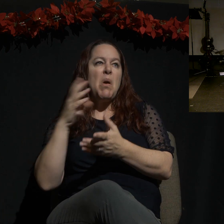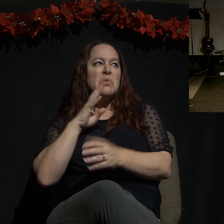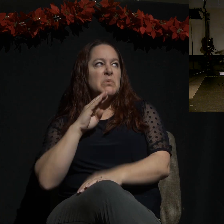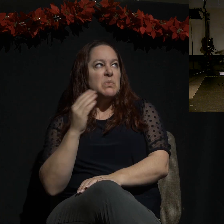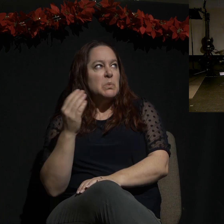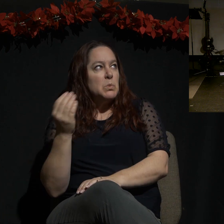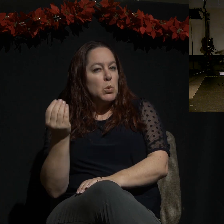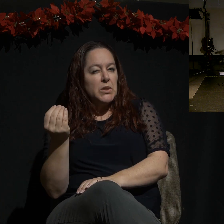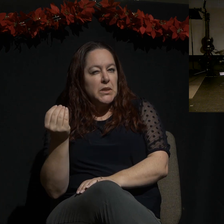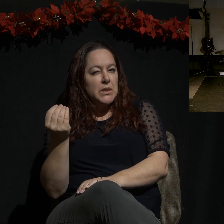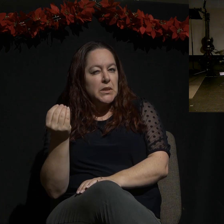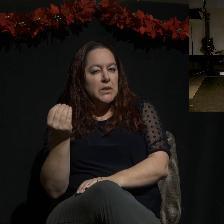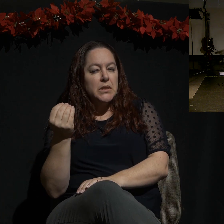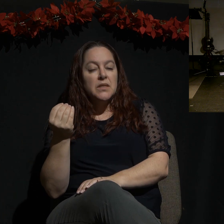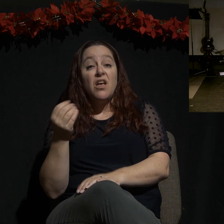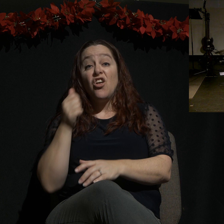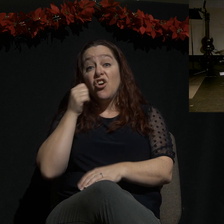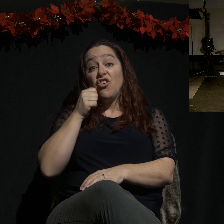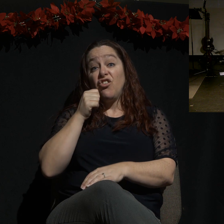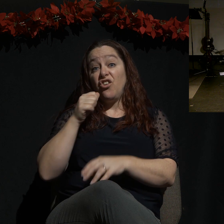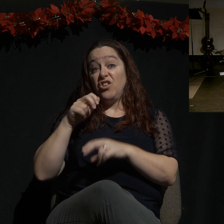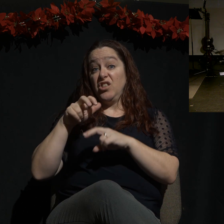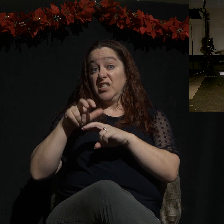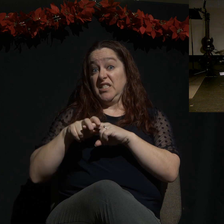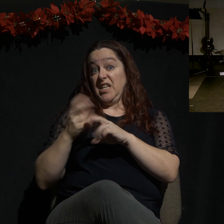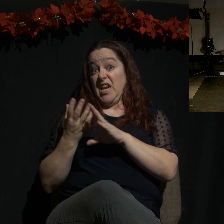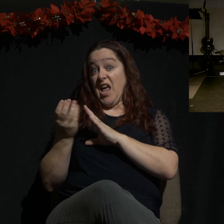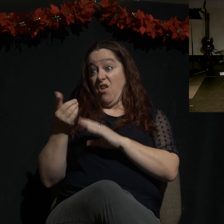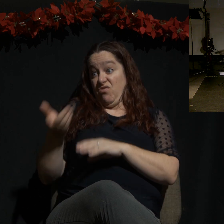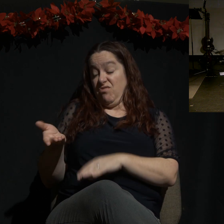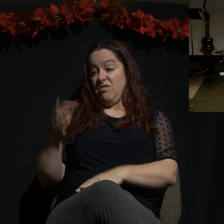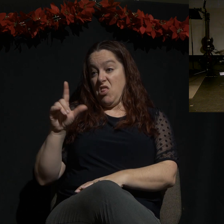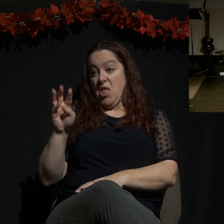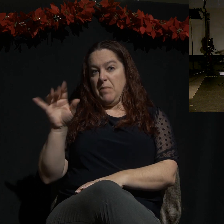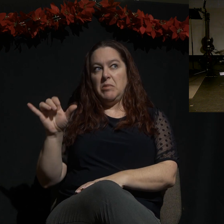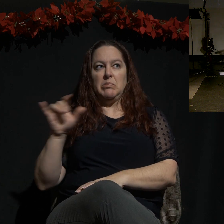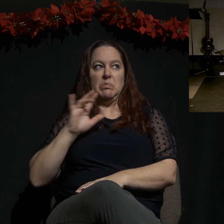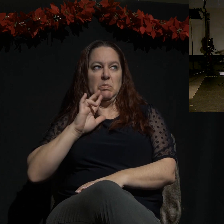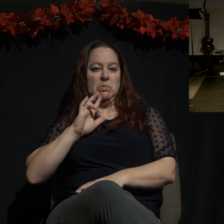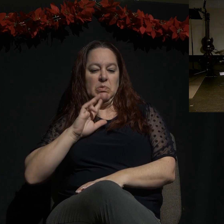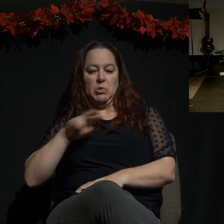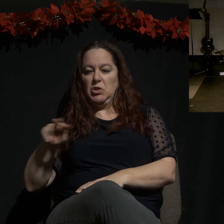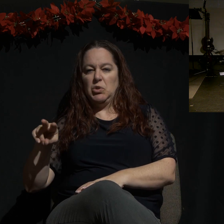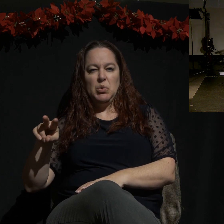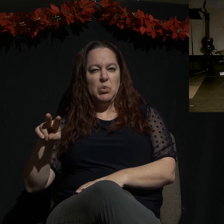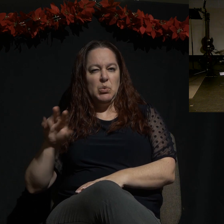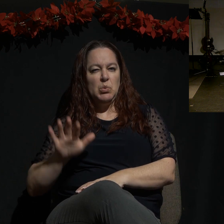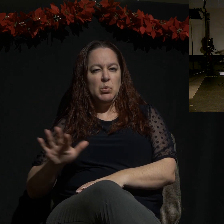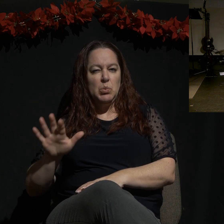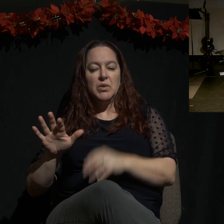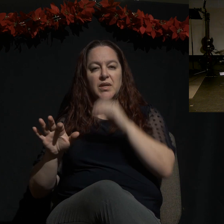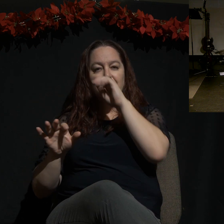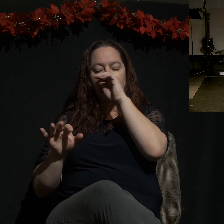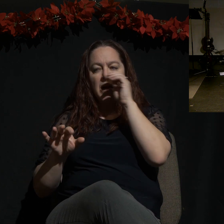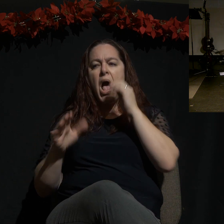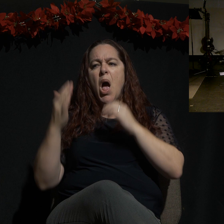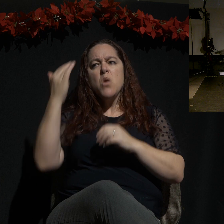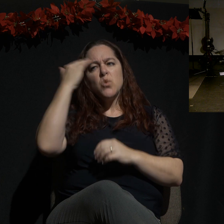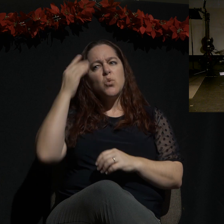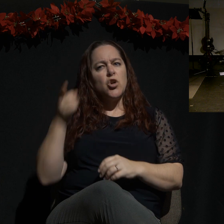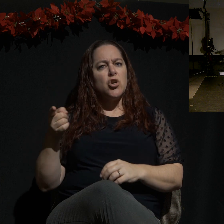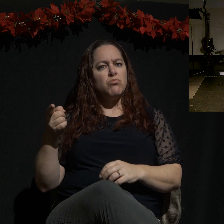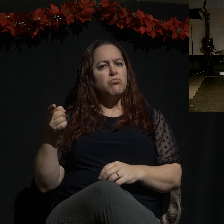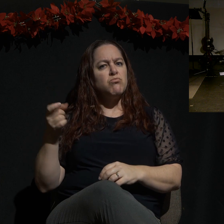14 maybe. And so there was a girl sitting out in the lobby, and she was probably like 22. And I knew her pretty